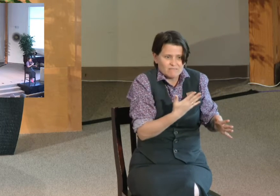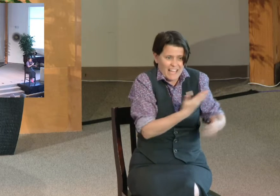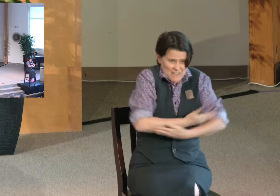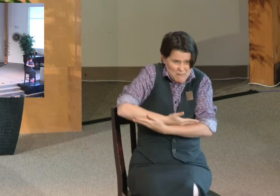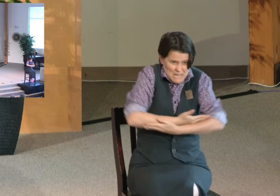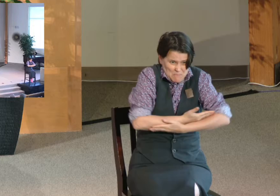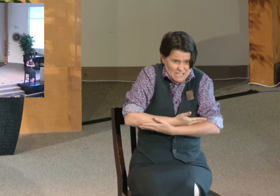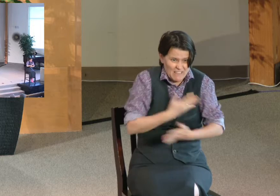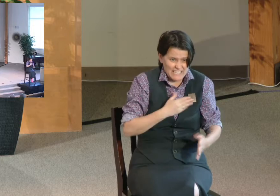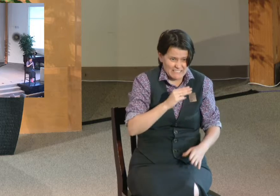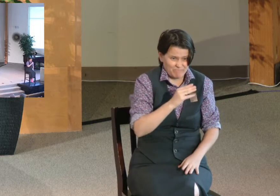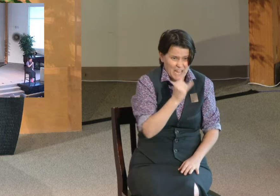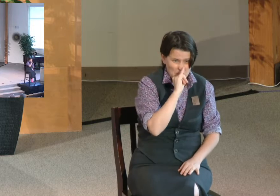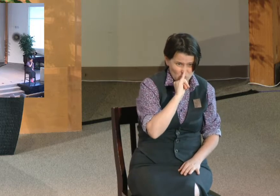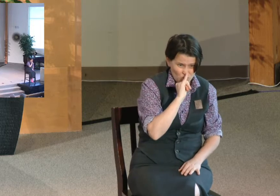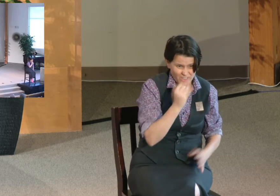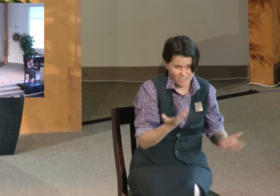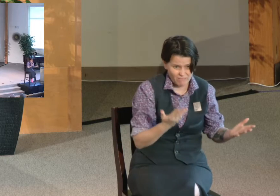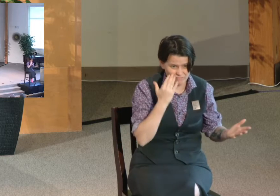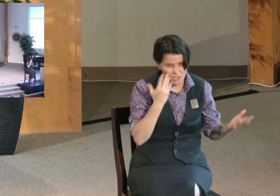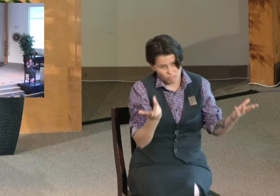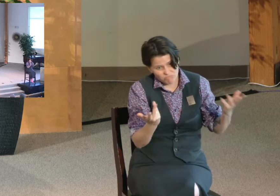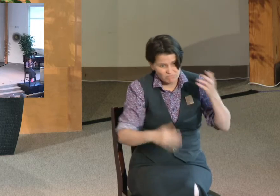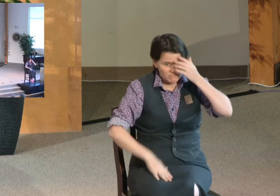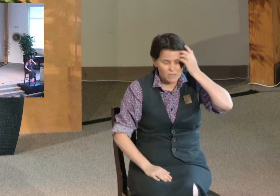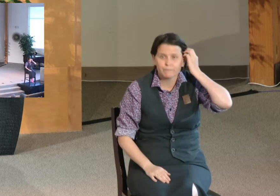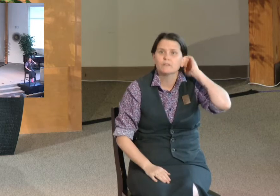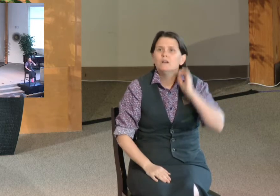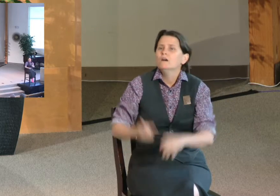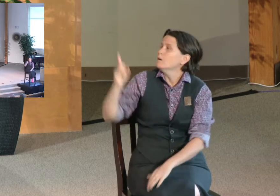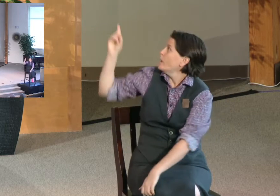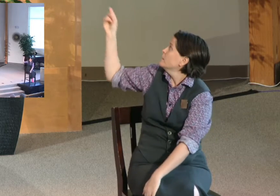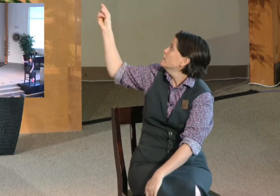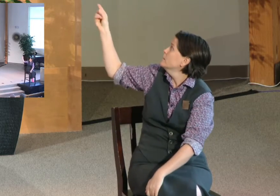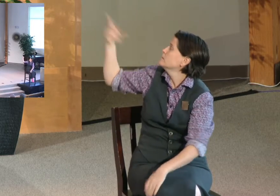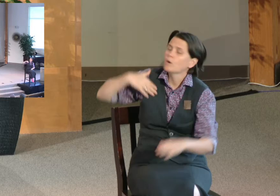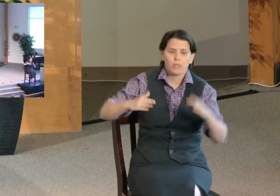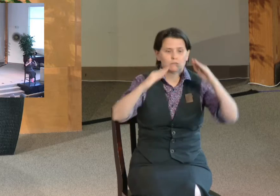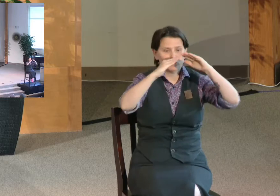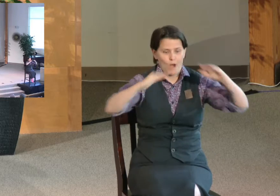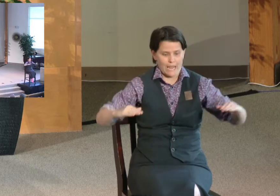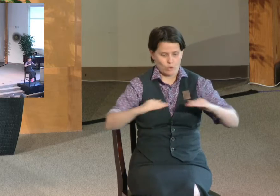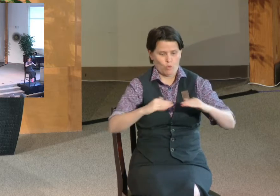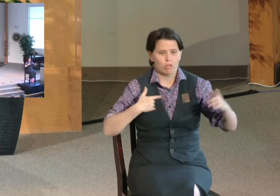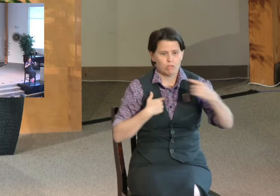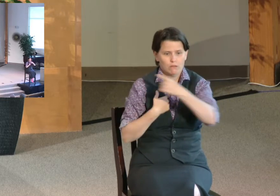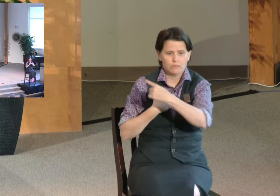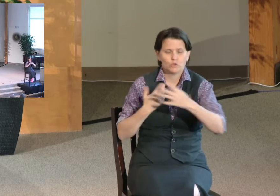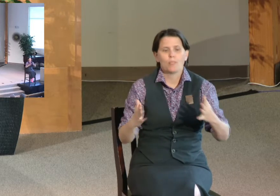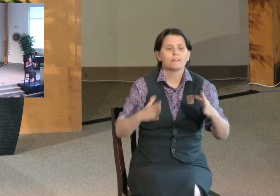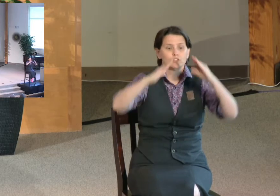triangle, that is full maturity for that archetype, and the person is integrated and cohesive. While the bottom, the base